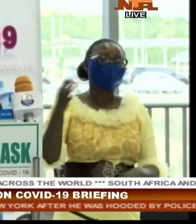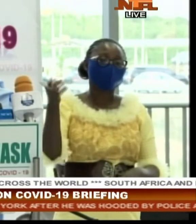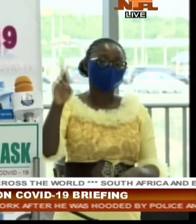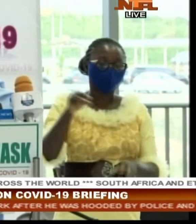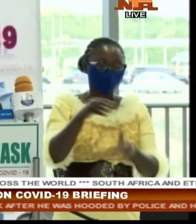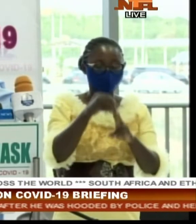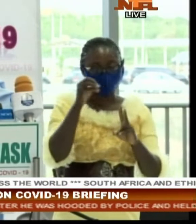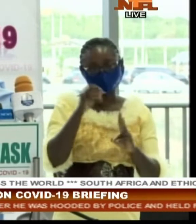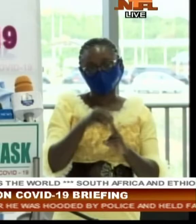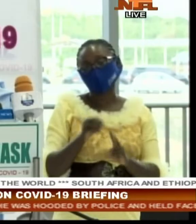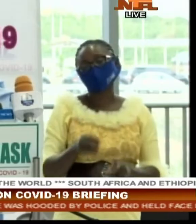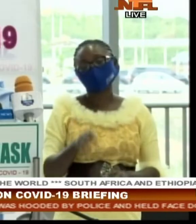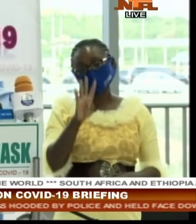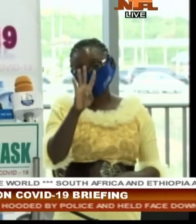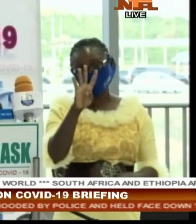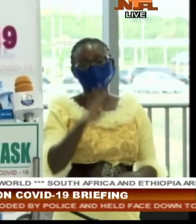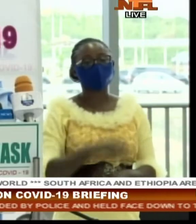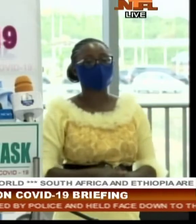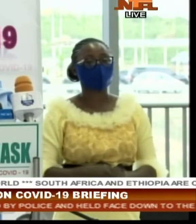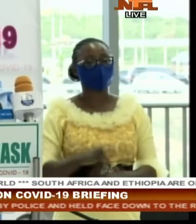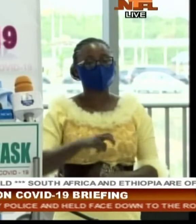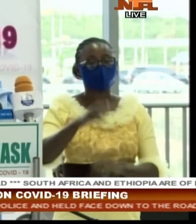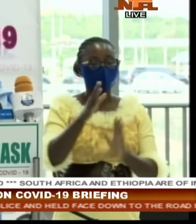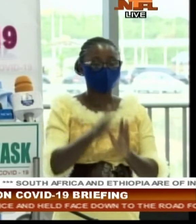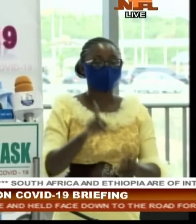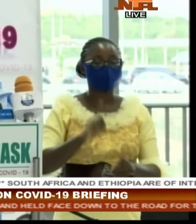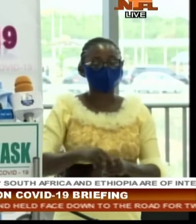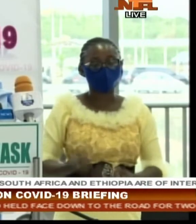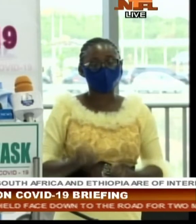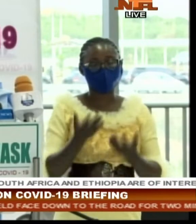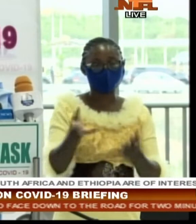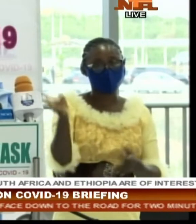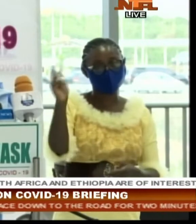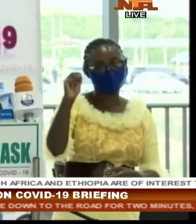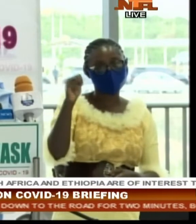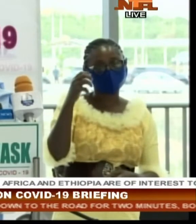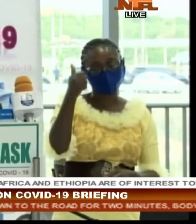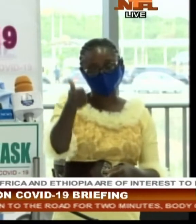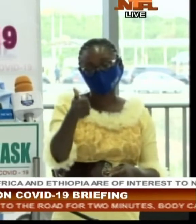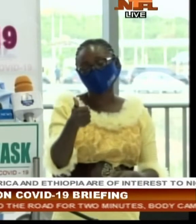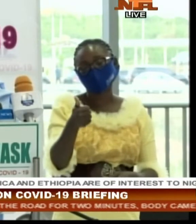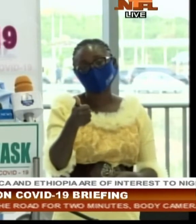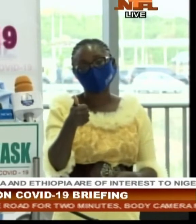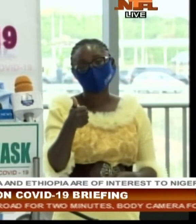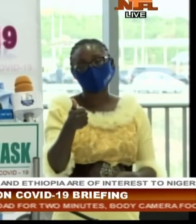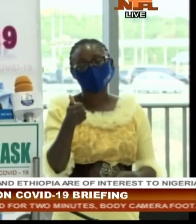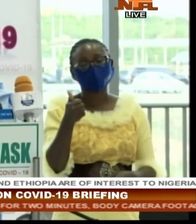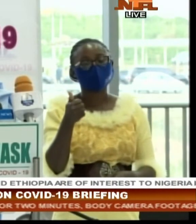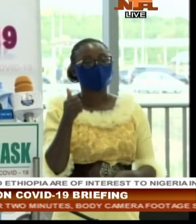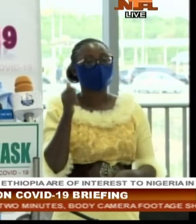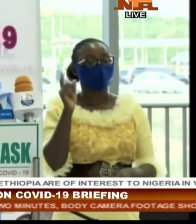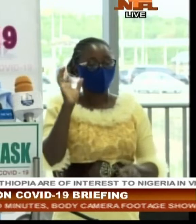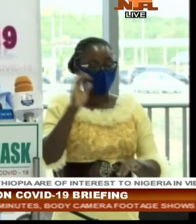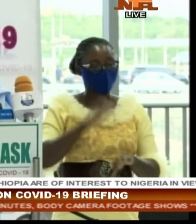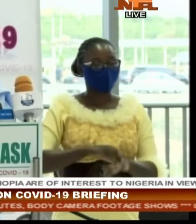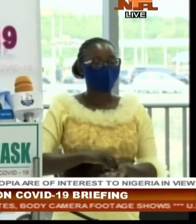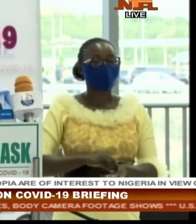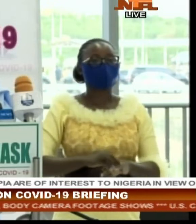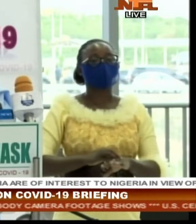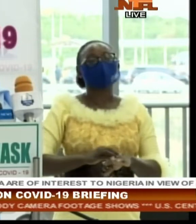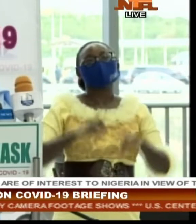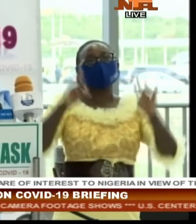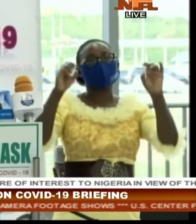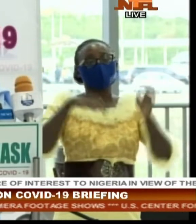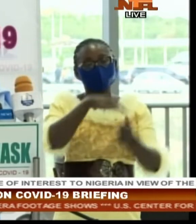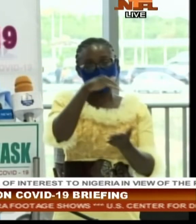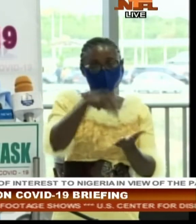Number 4, passengers to present themselves at the sample collection centers on the 7th